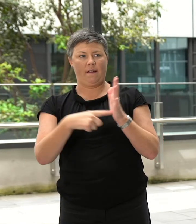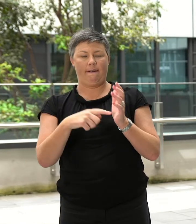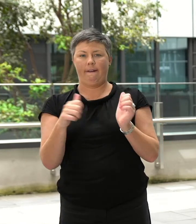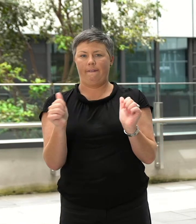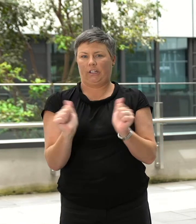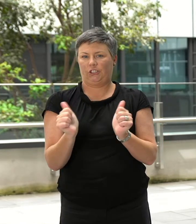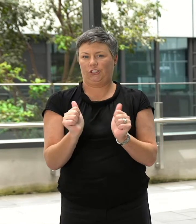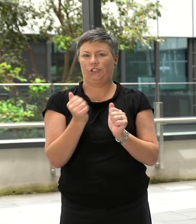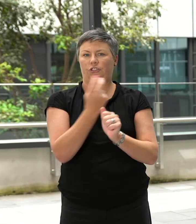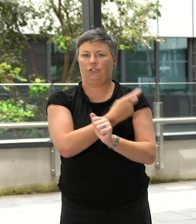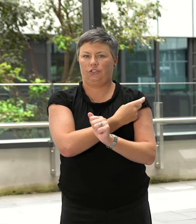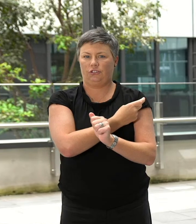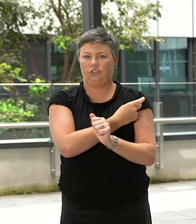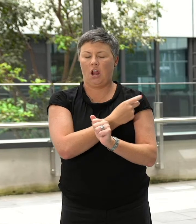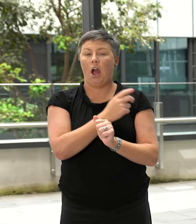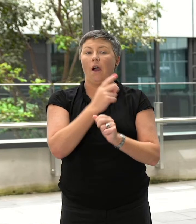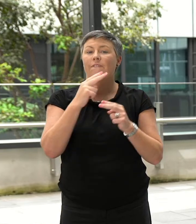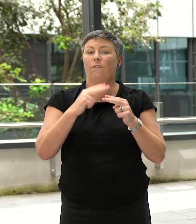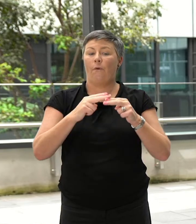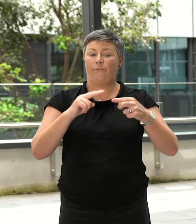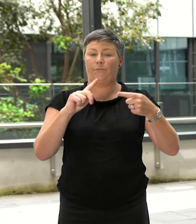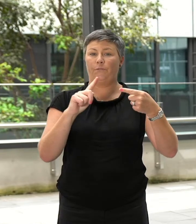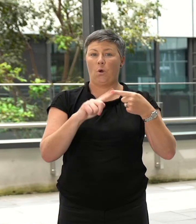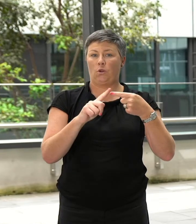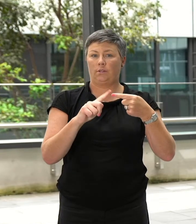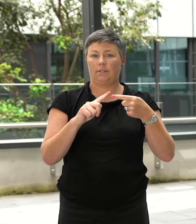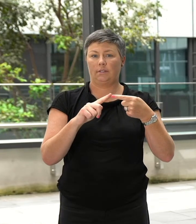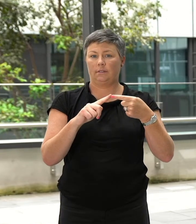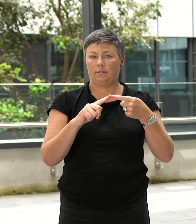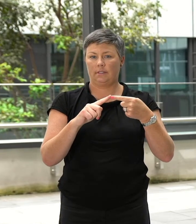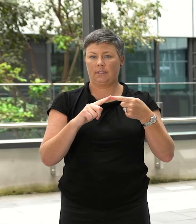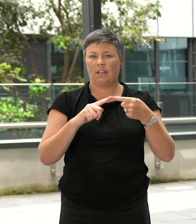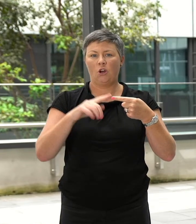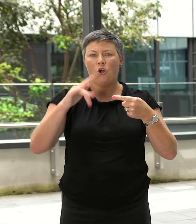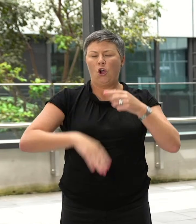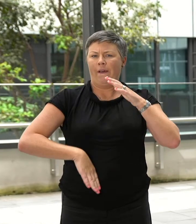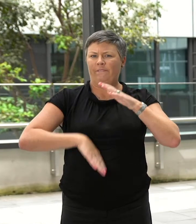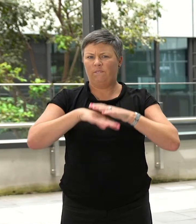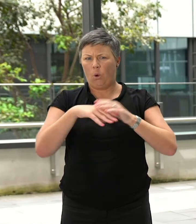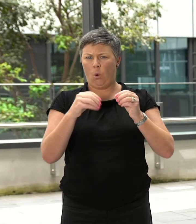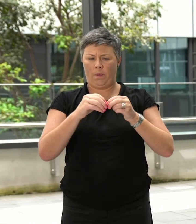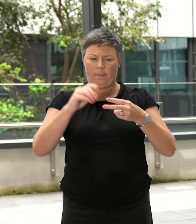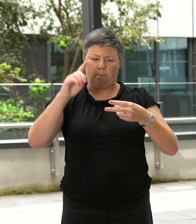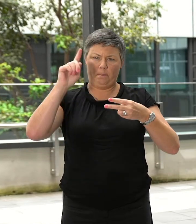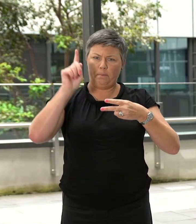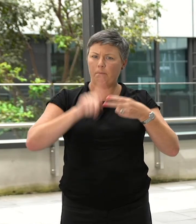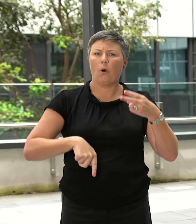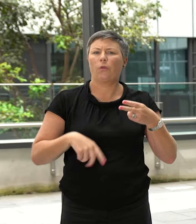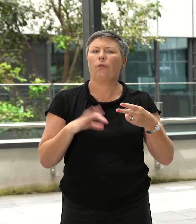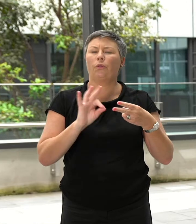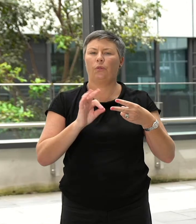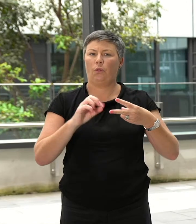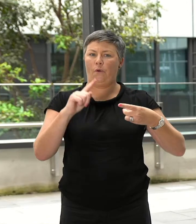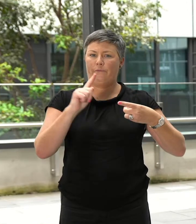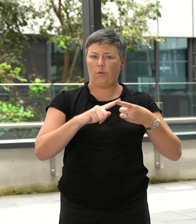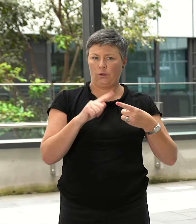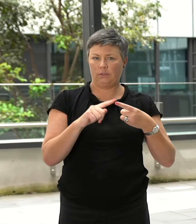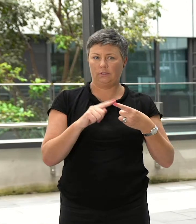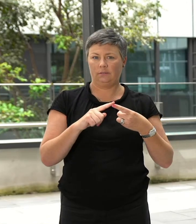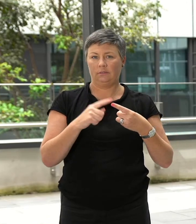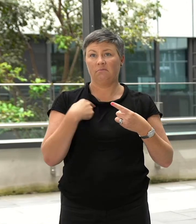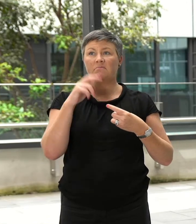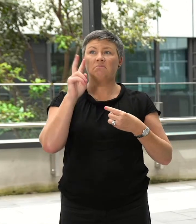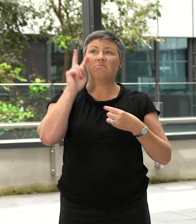realistically, that's for the first dose, not for being fully vaccinated. We are seeing around the world, I don't think we've got